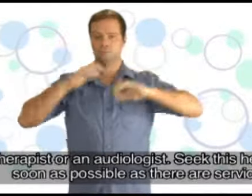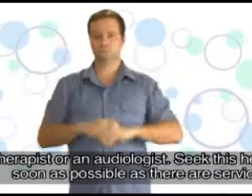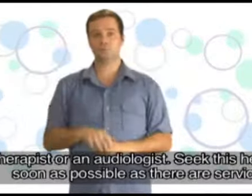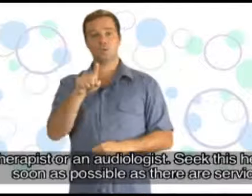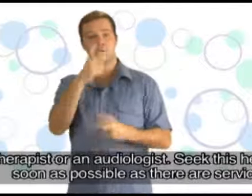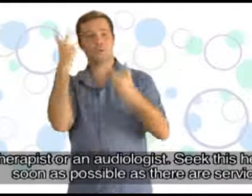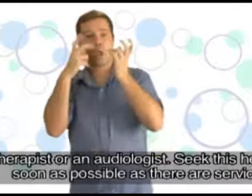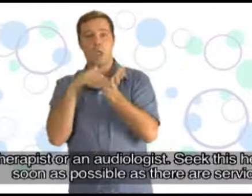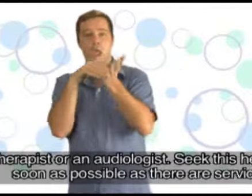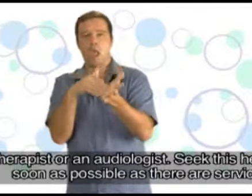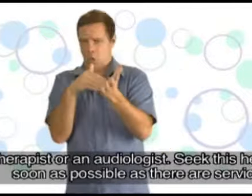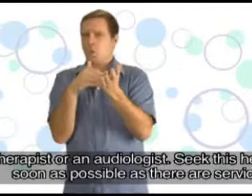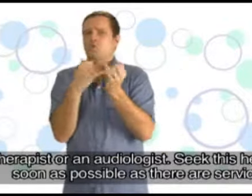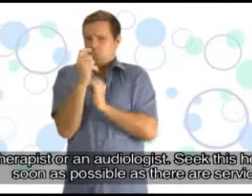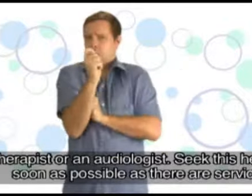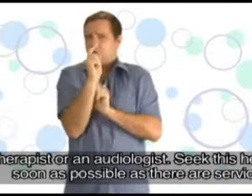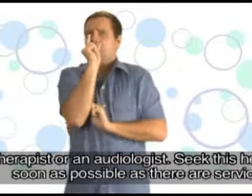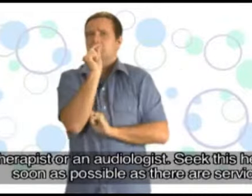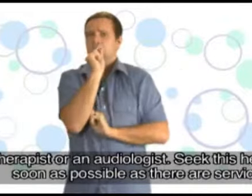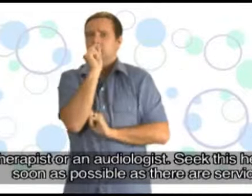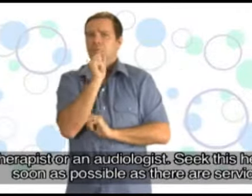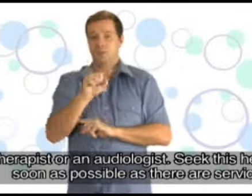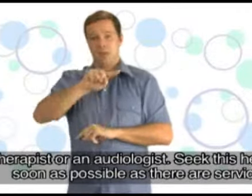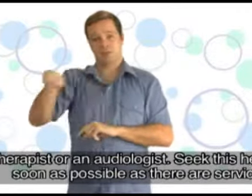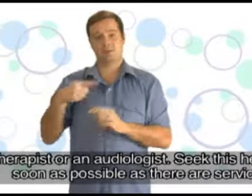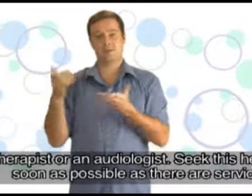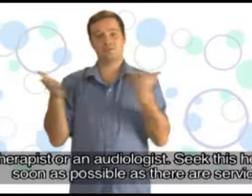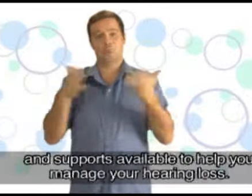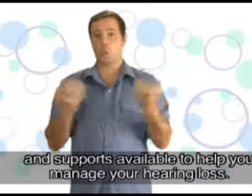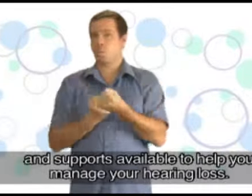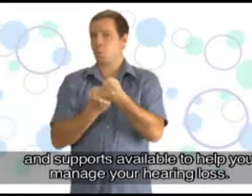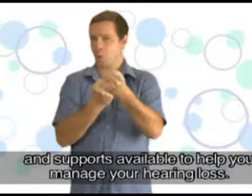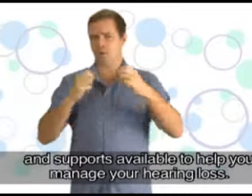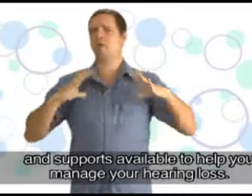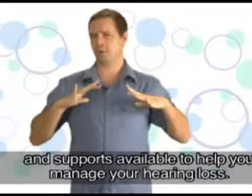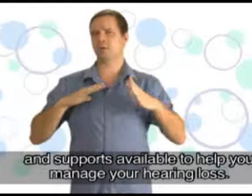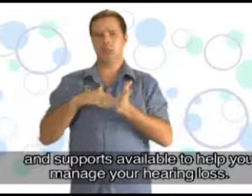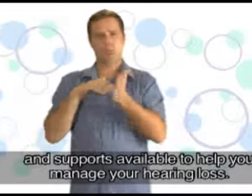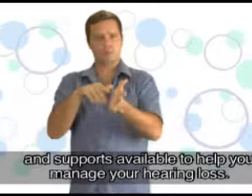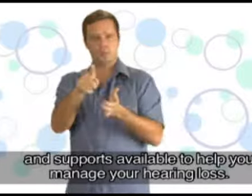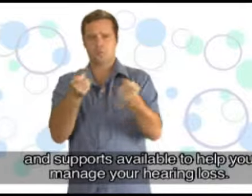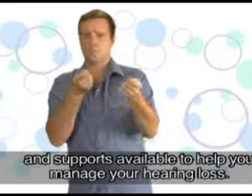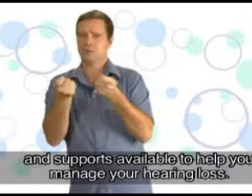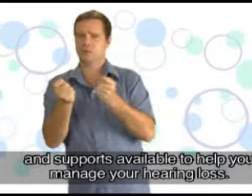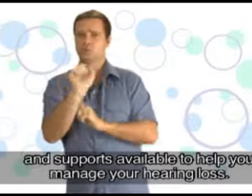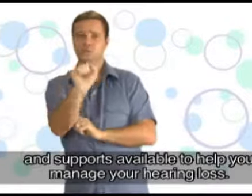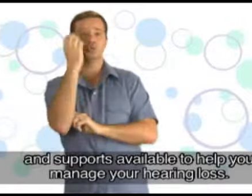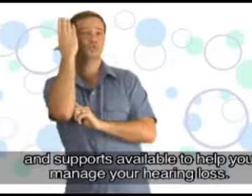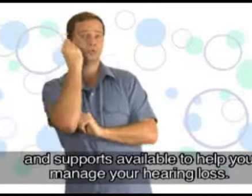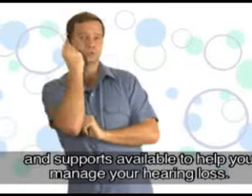therapist or an audiologist. Seek this help as soon as possible, as there are services and supports available to help you manage your